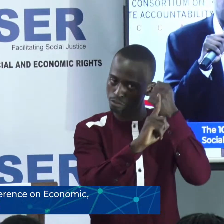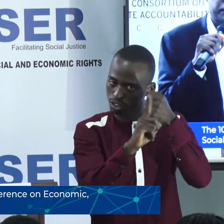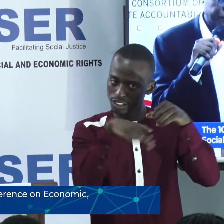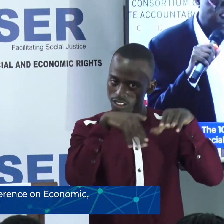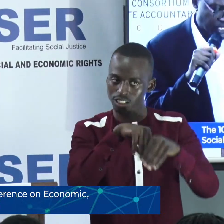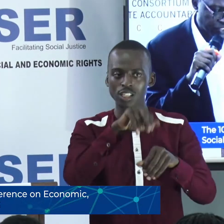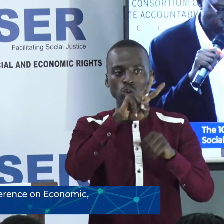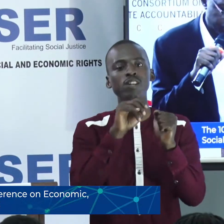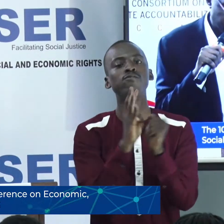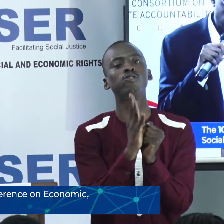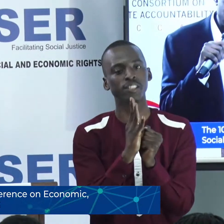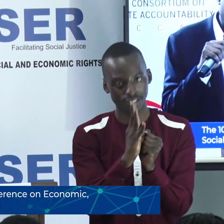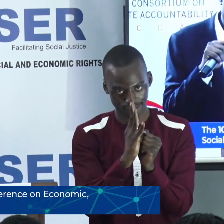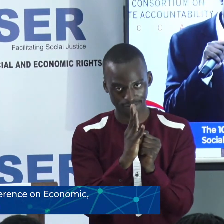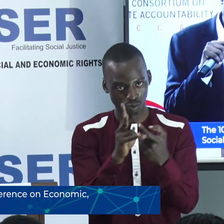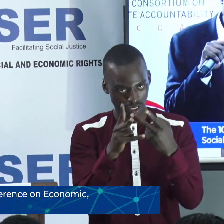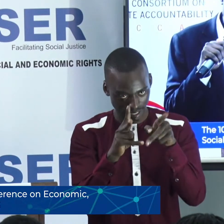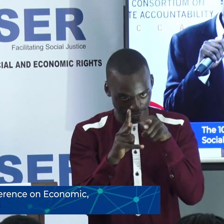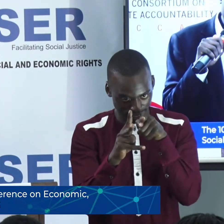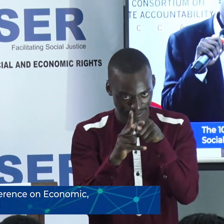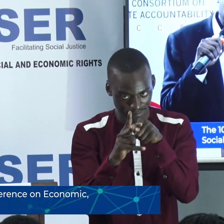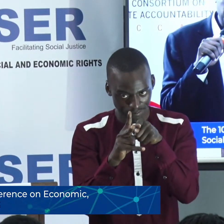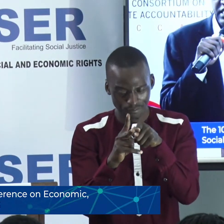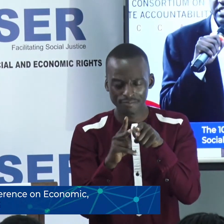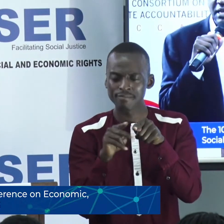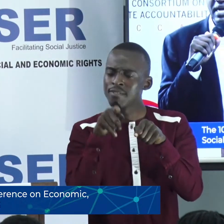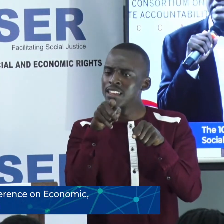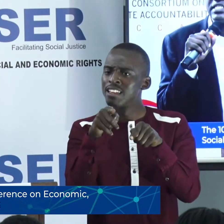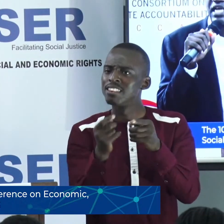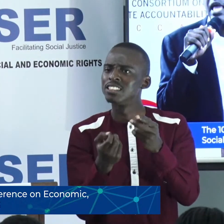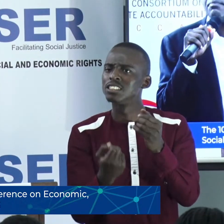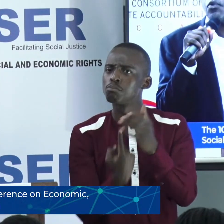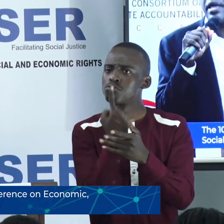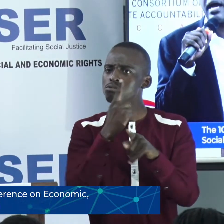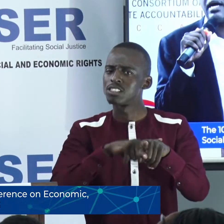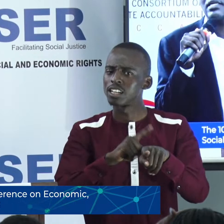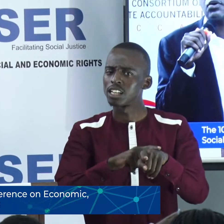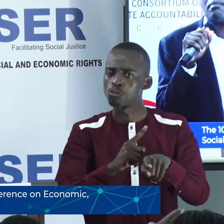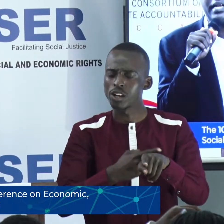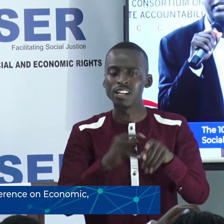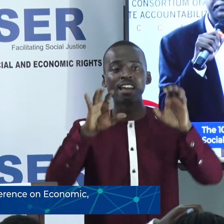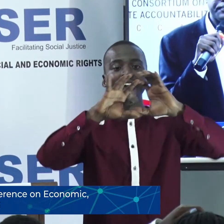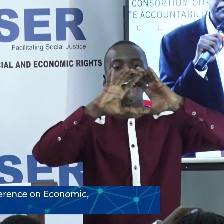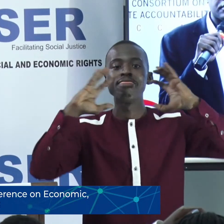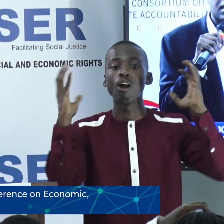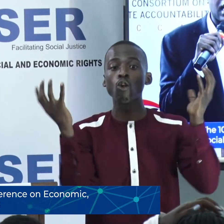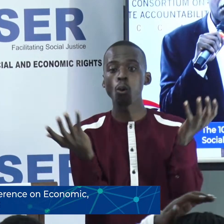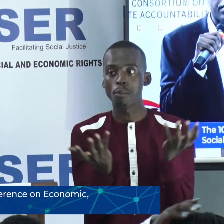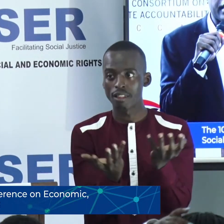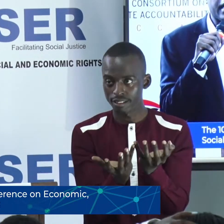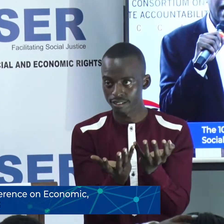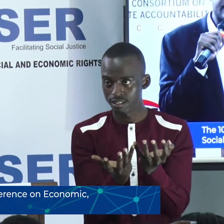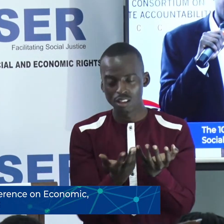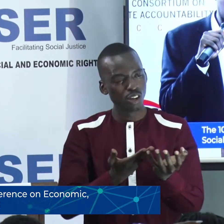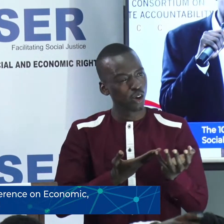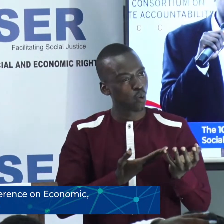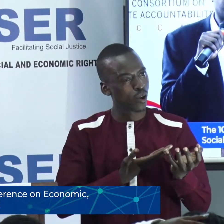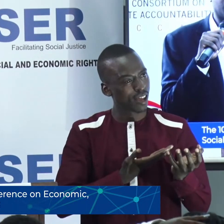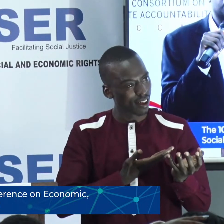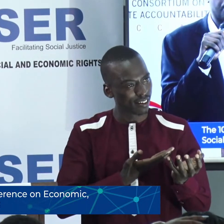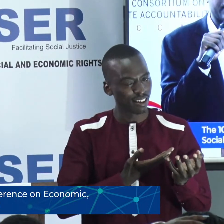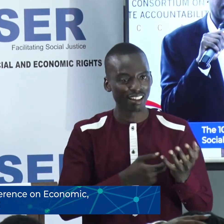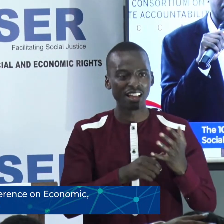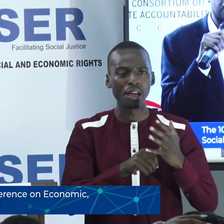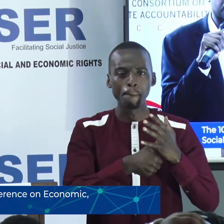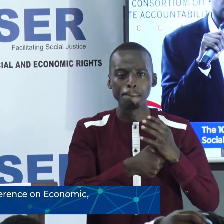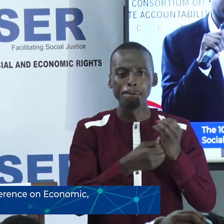for in 2014. This came at a time where globally we had a hangover. So